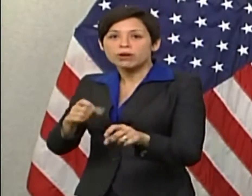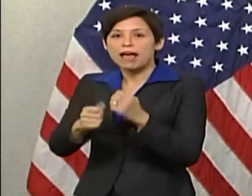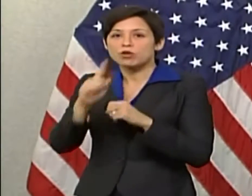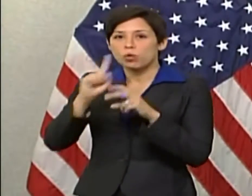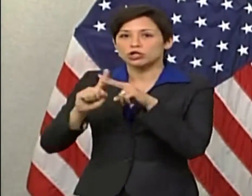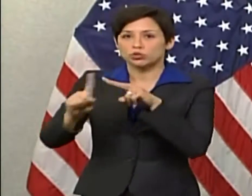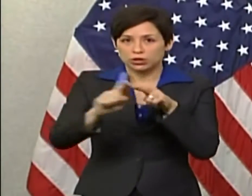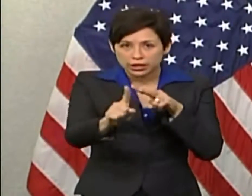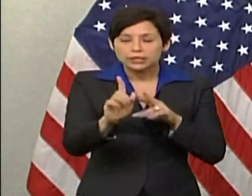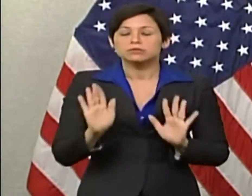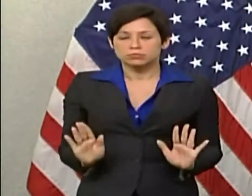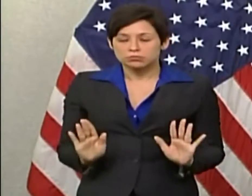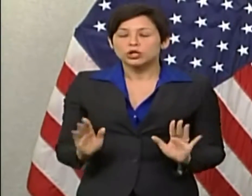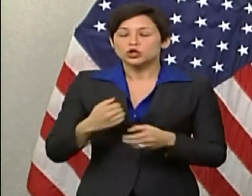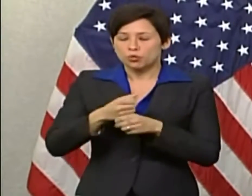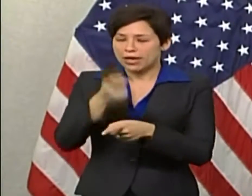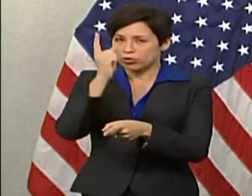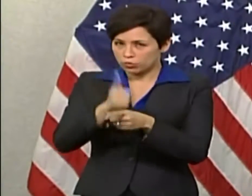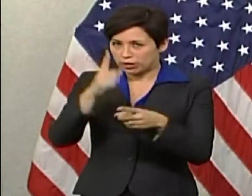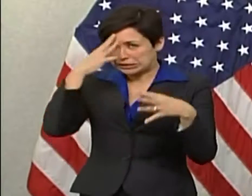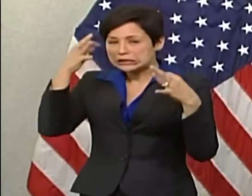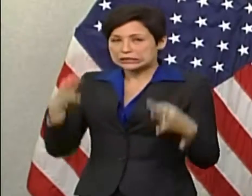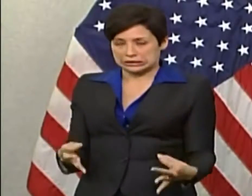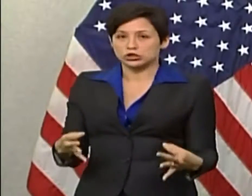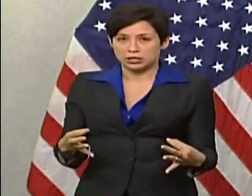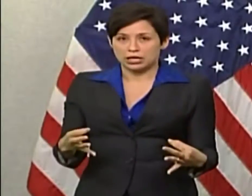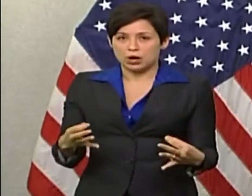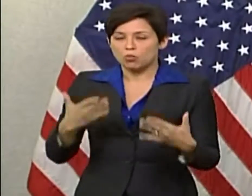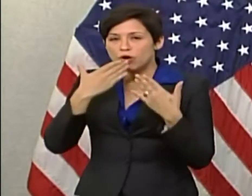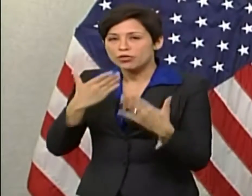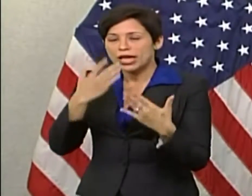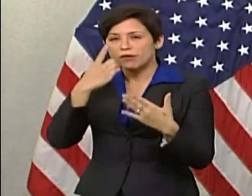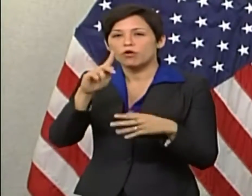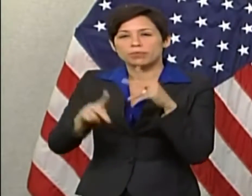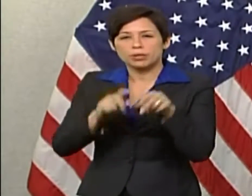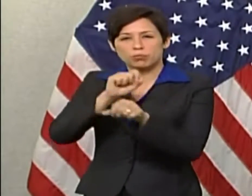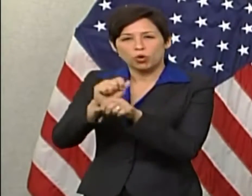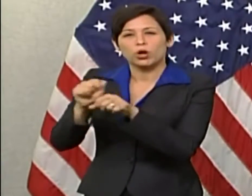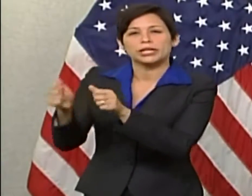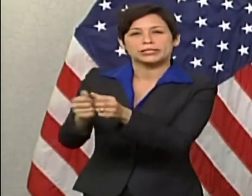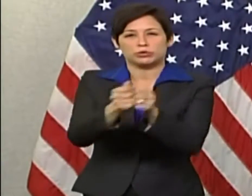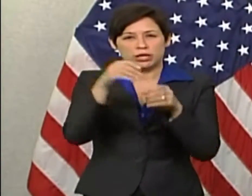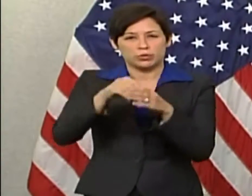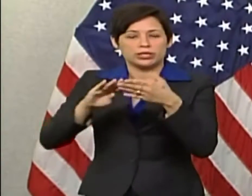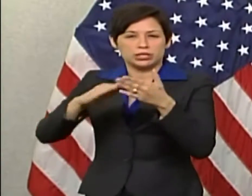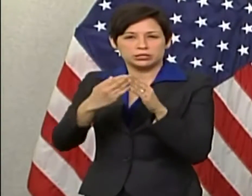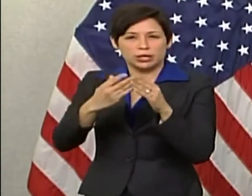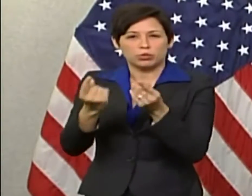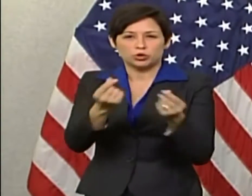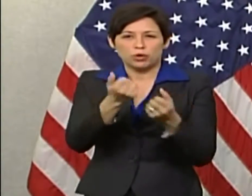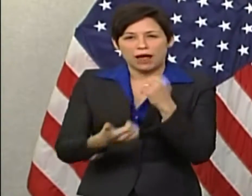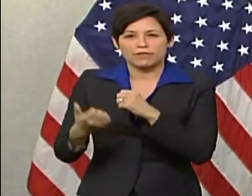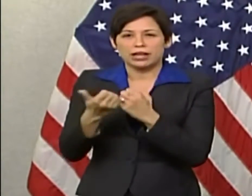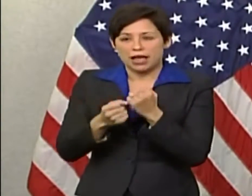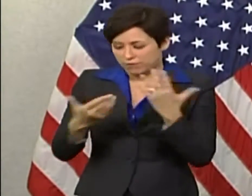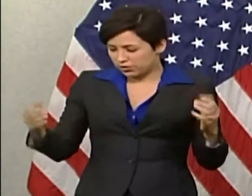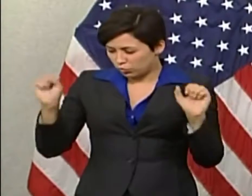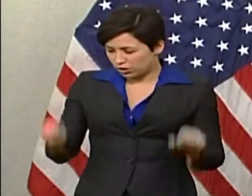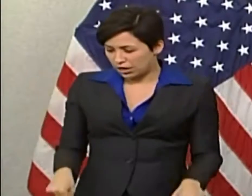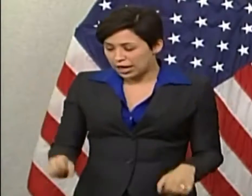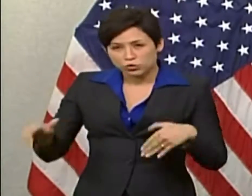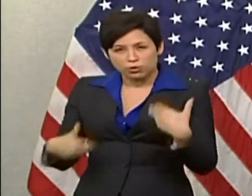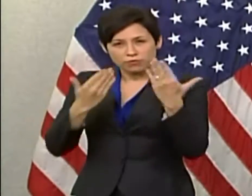out, you made the right decision, and we're grateful for the cooperation, and we'll do everything we can to get all of the services we need